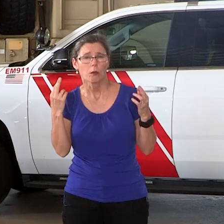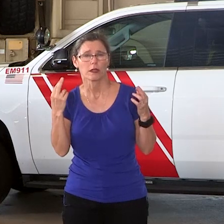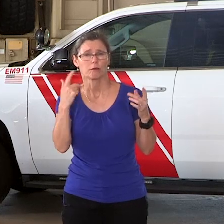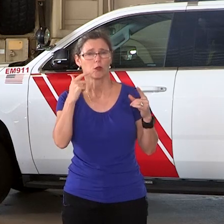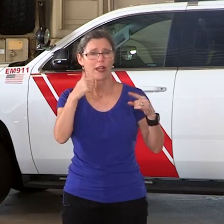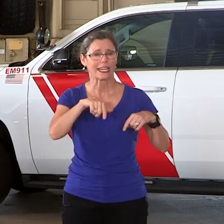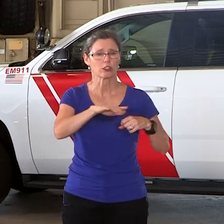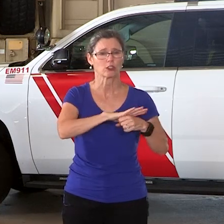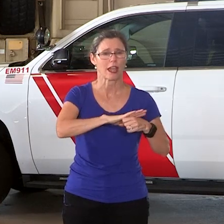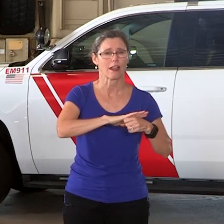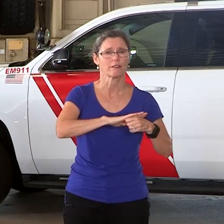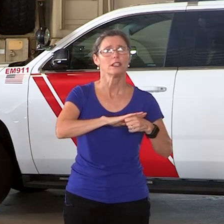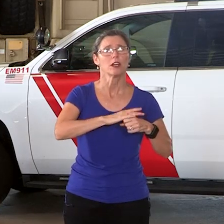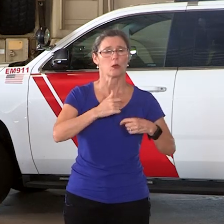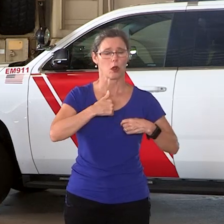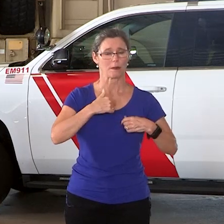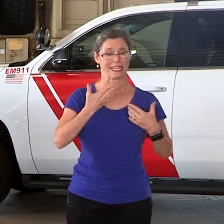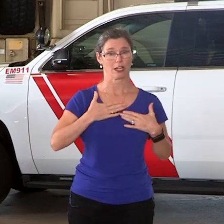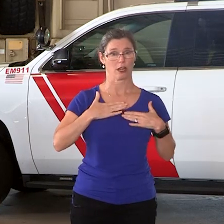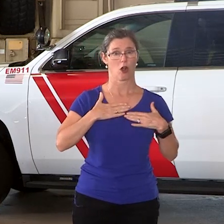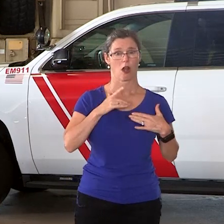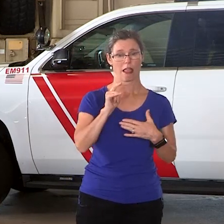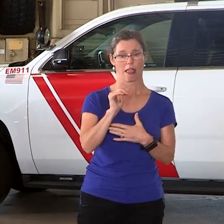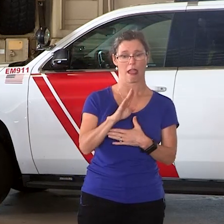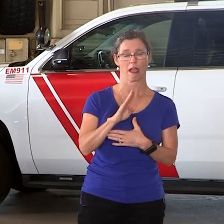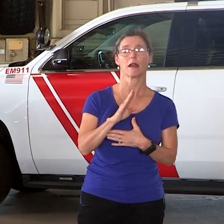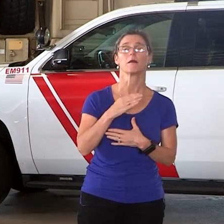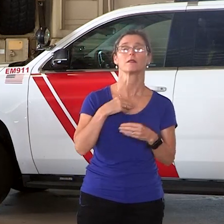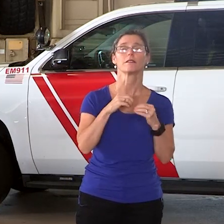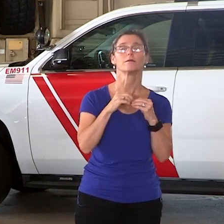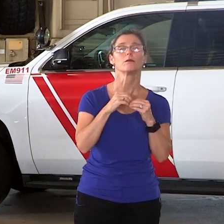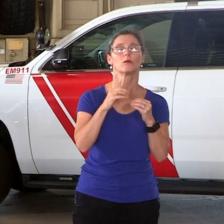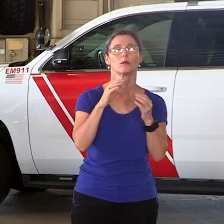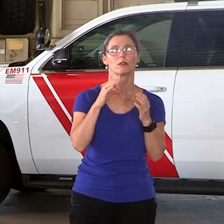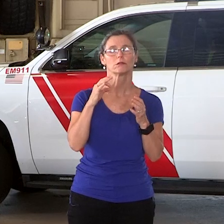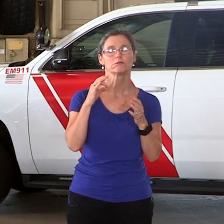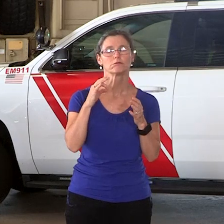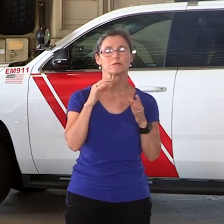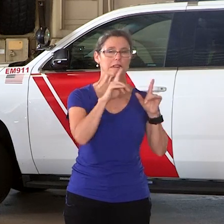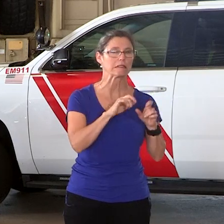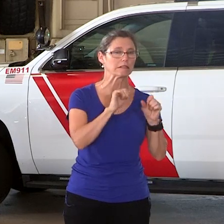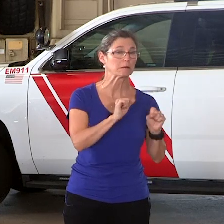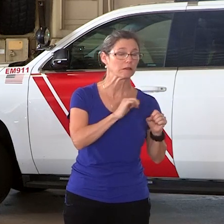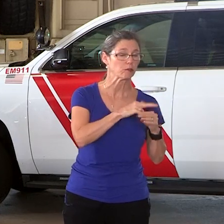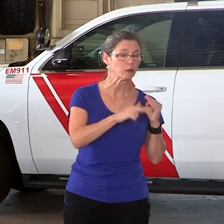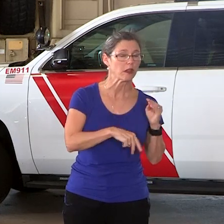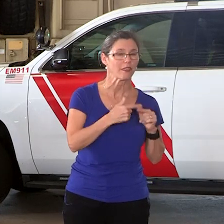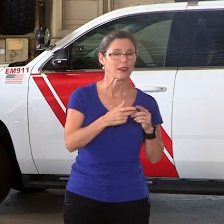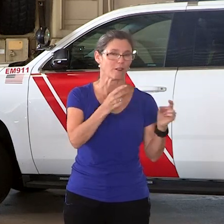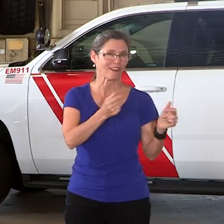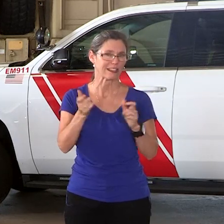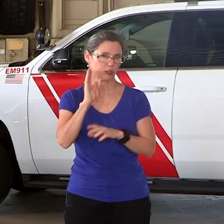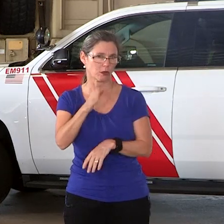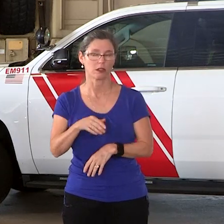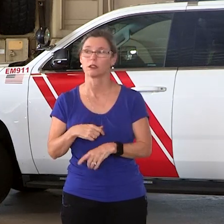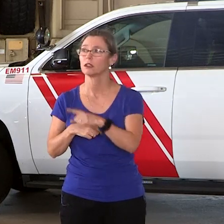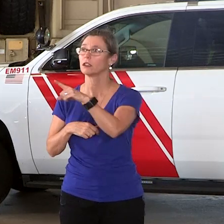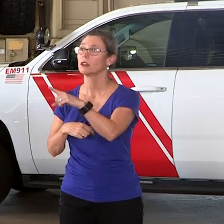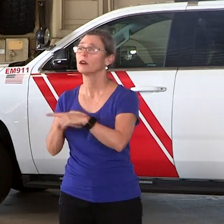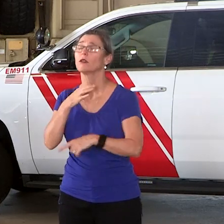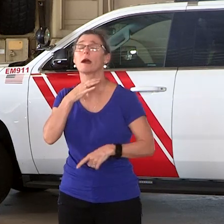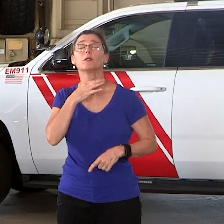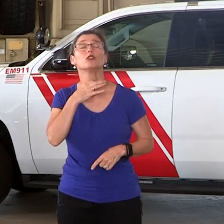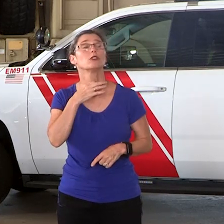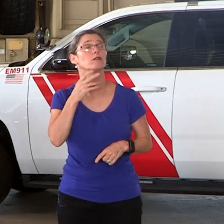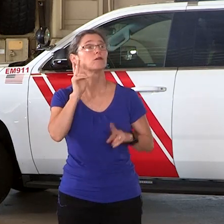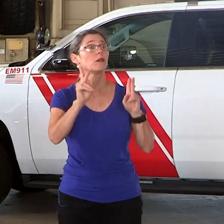At the pathology lab? Yes, ma'am. Okay. I was wondering if somebody would want to go over what the